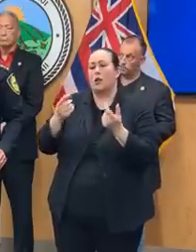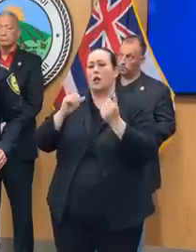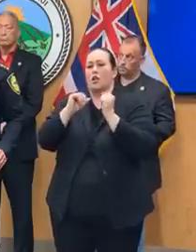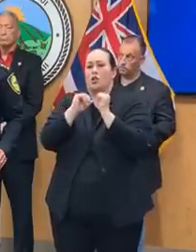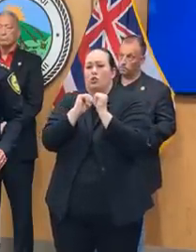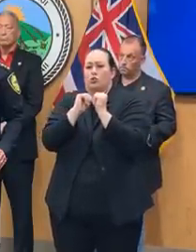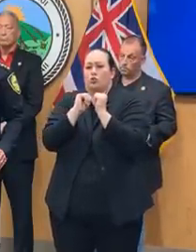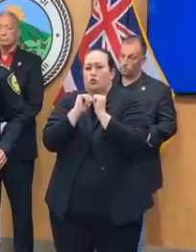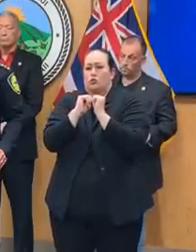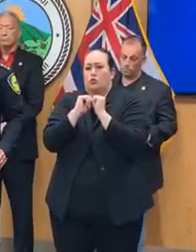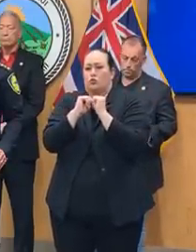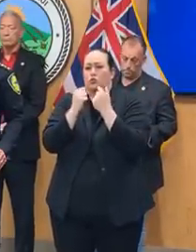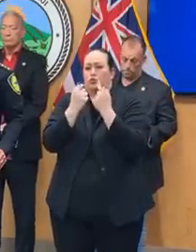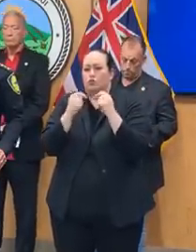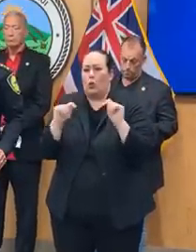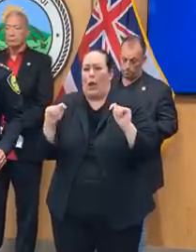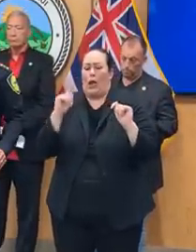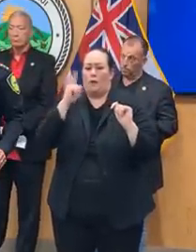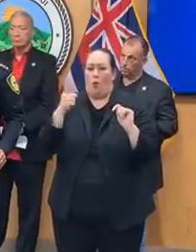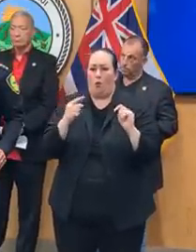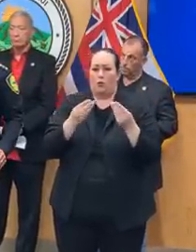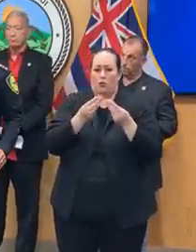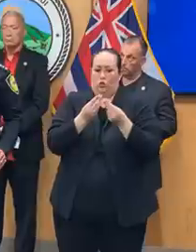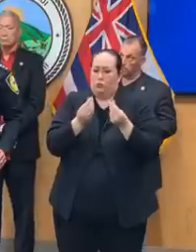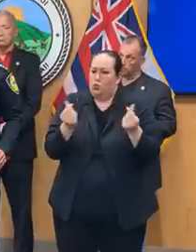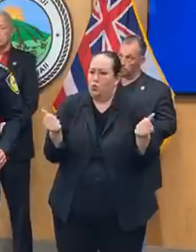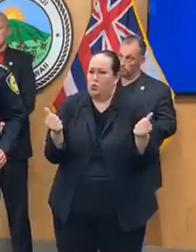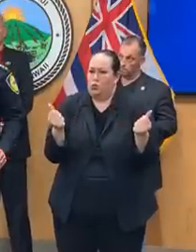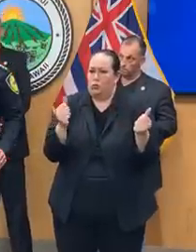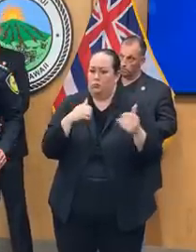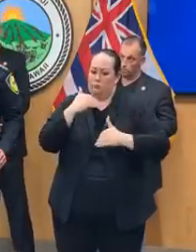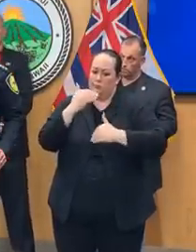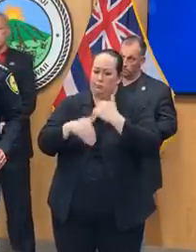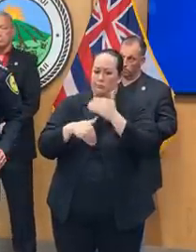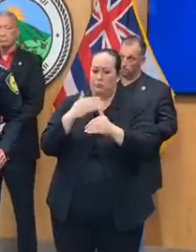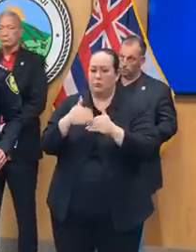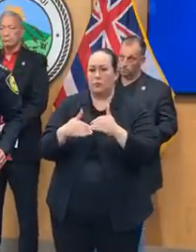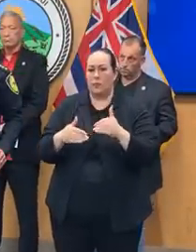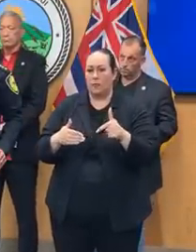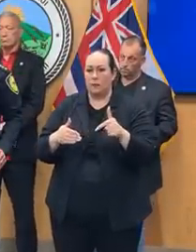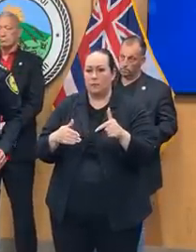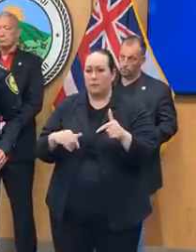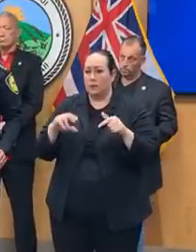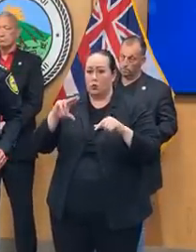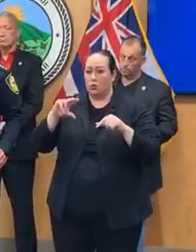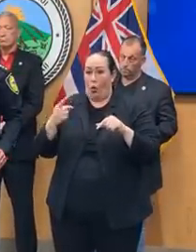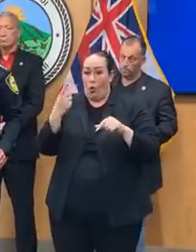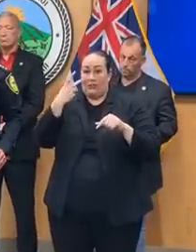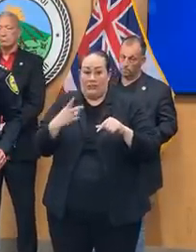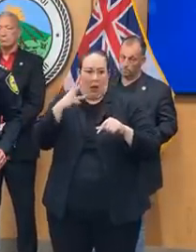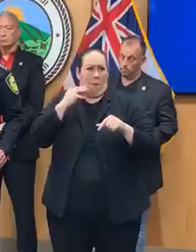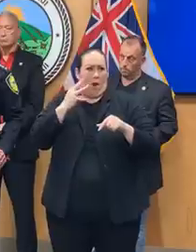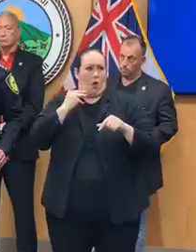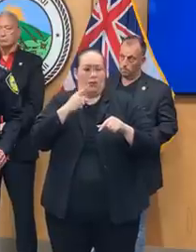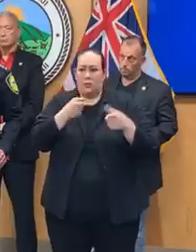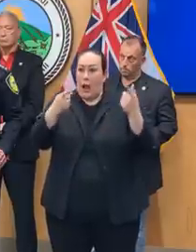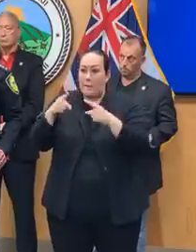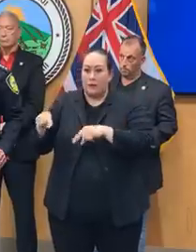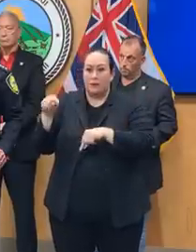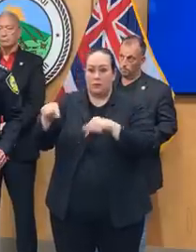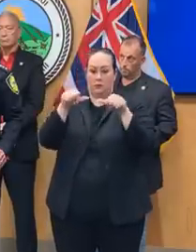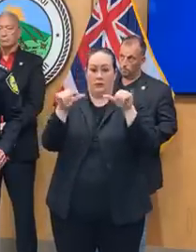possible. This is unprecedented. No one has ever seen this that is alive today. Not